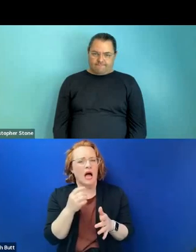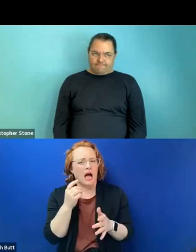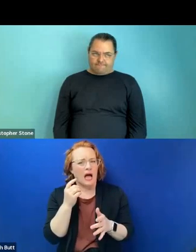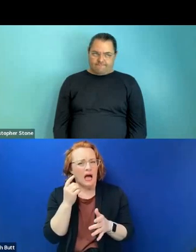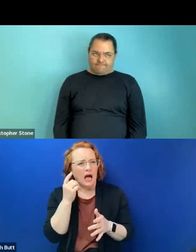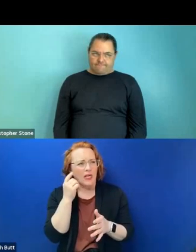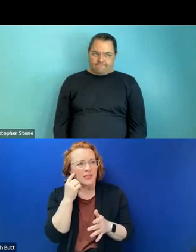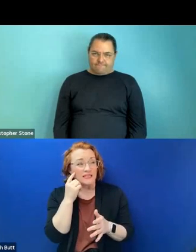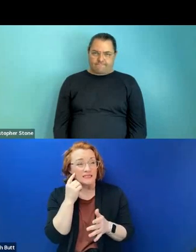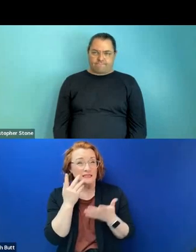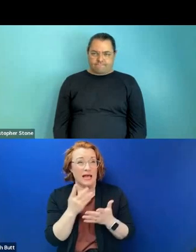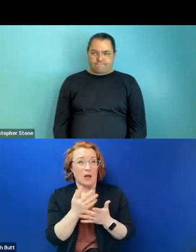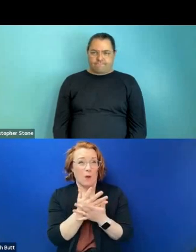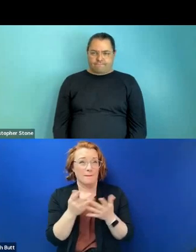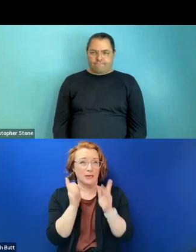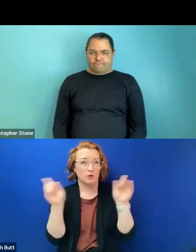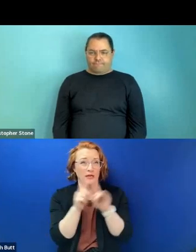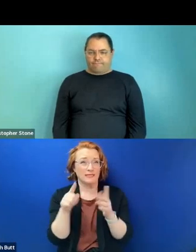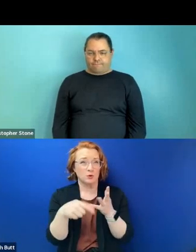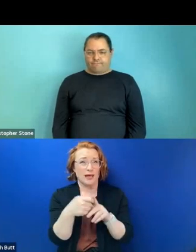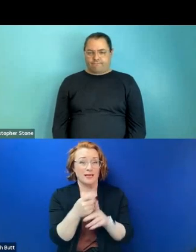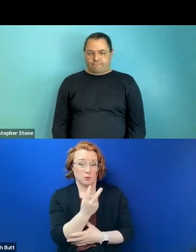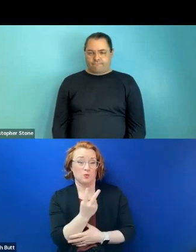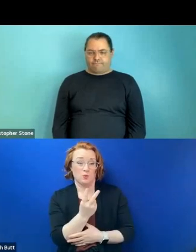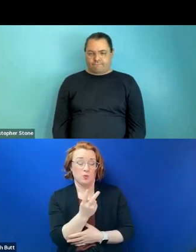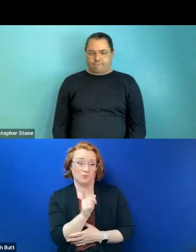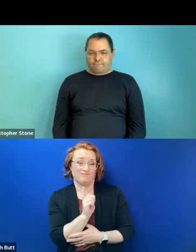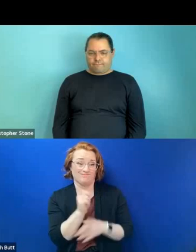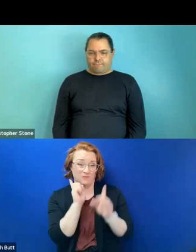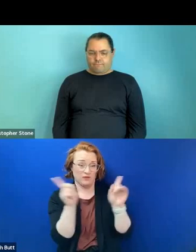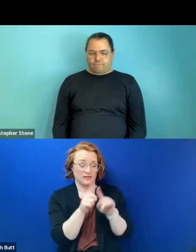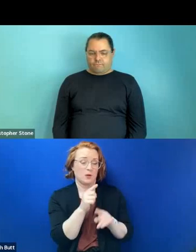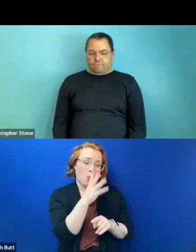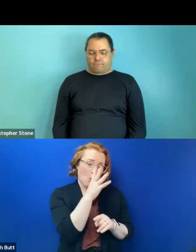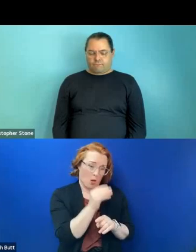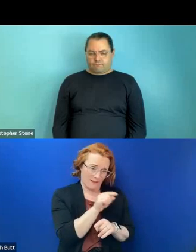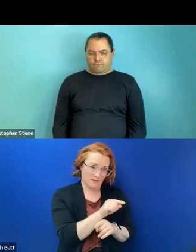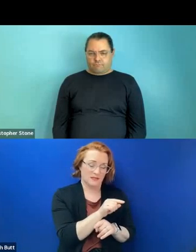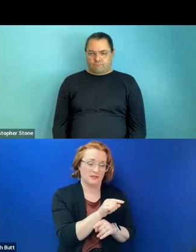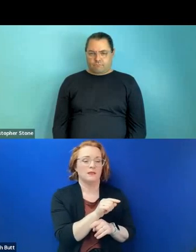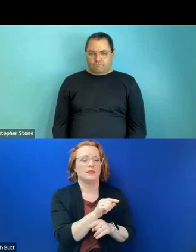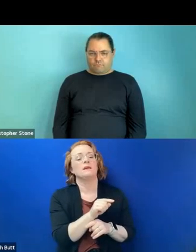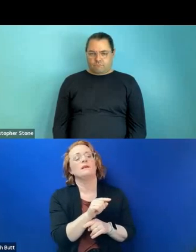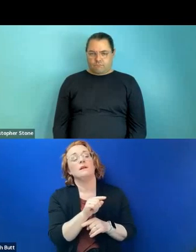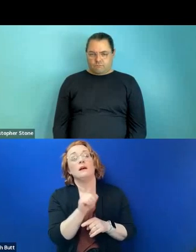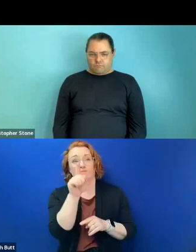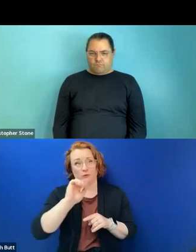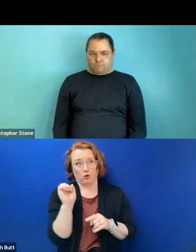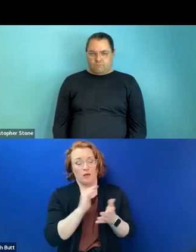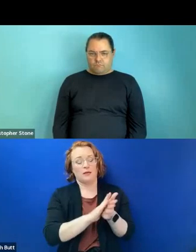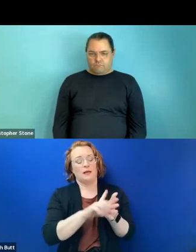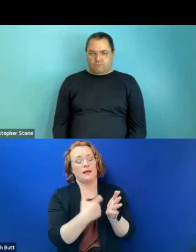two undergraduate programs in the UK, which is the University of Wolverhampton or Harriet Watt in